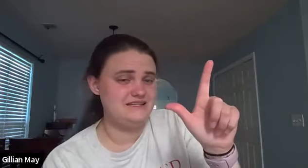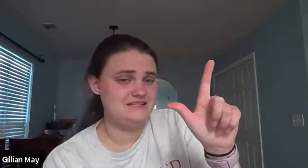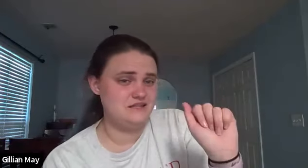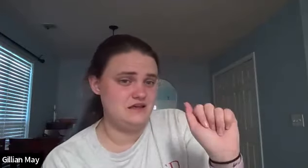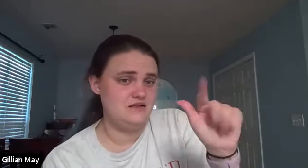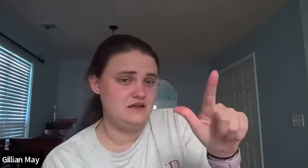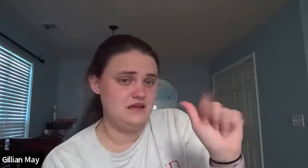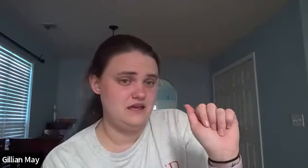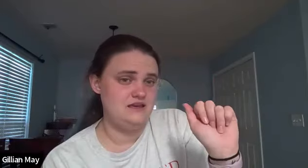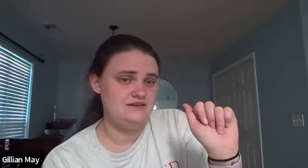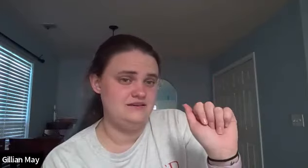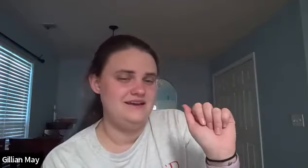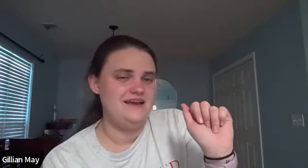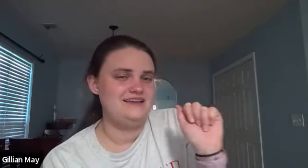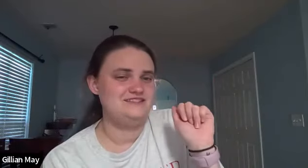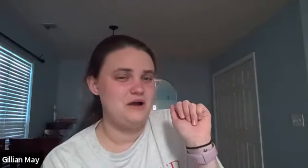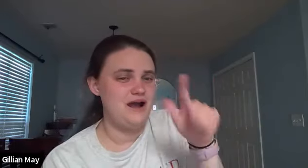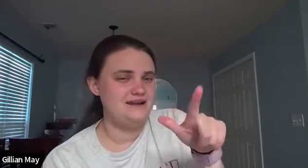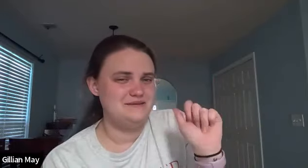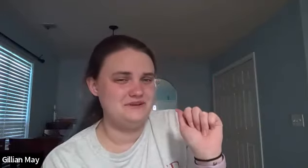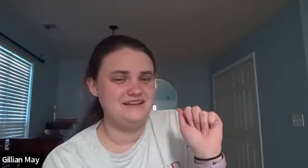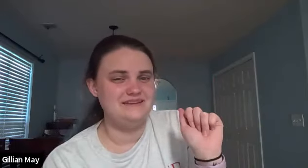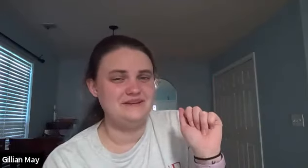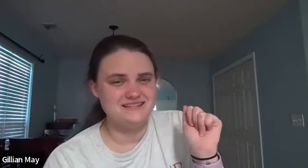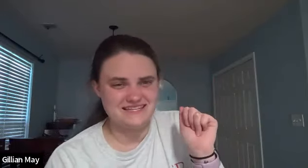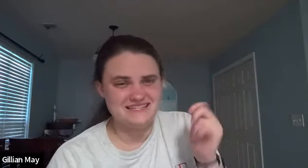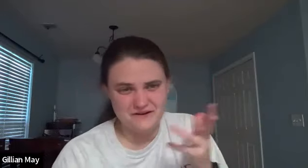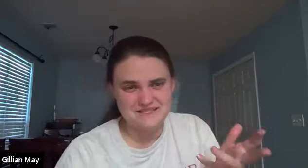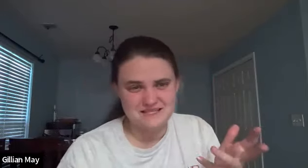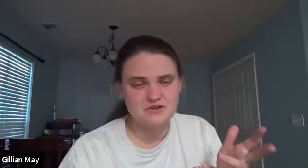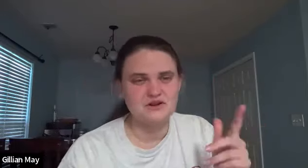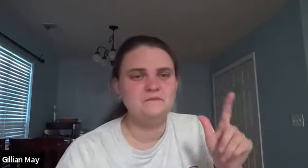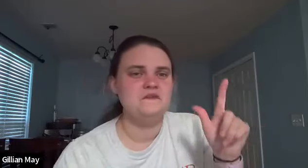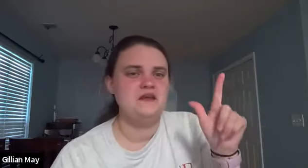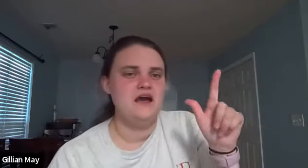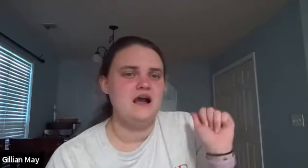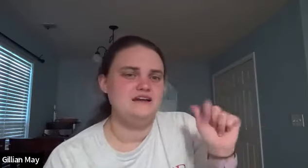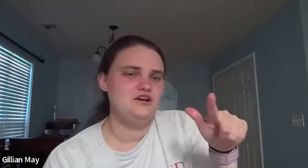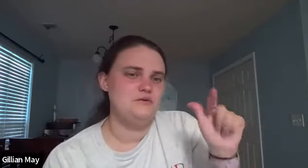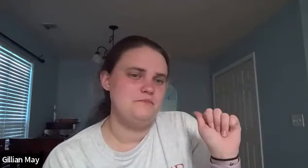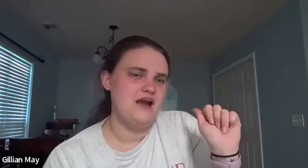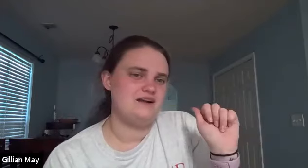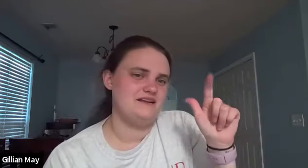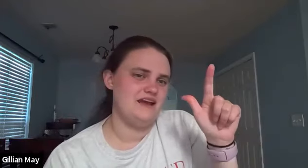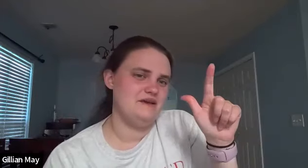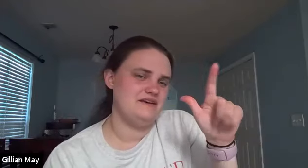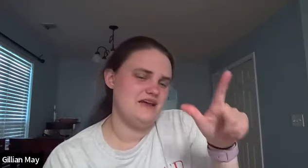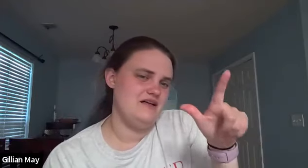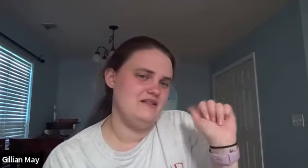is LA. And so I typically, because that's like very similar, I go back, like I make an L